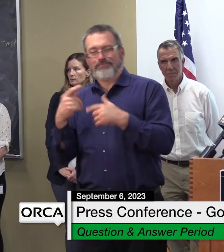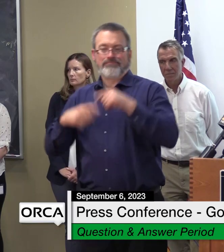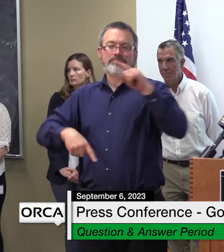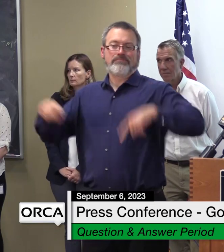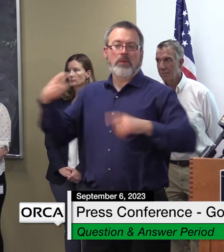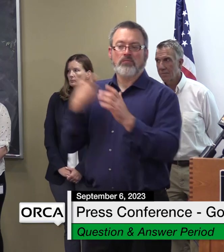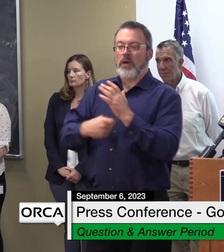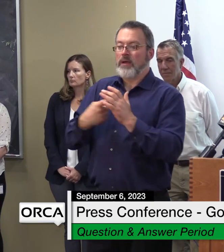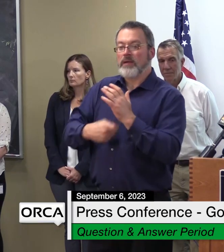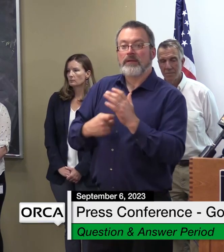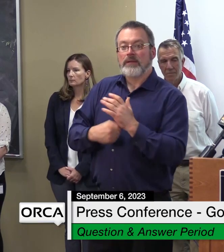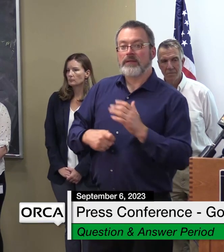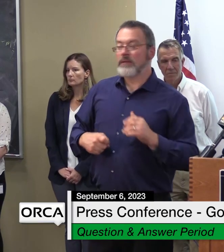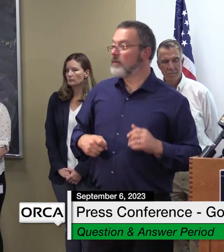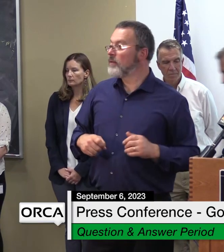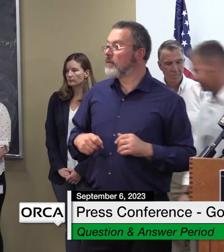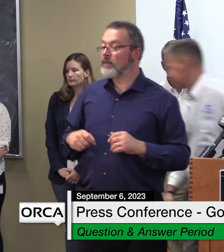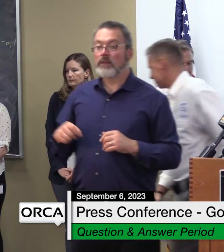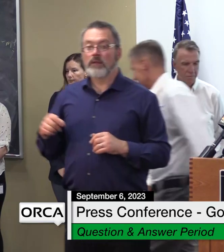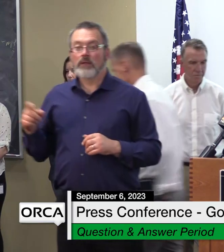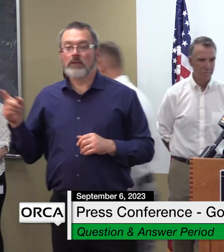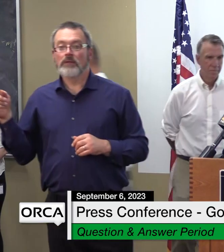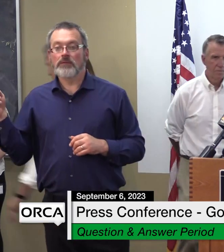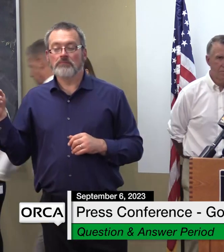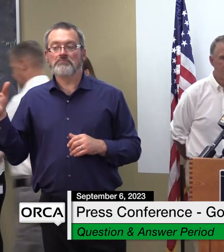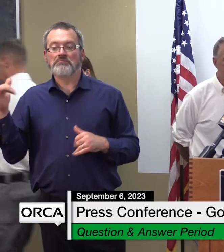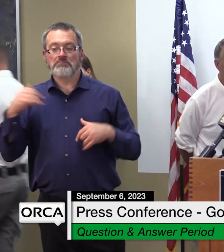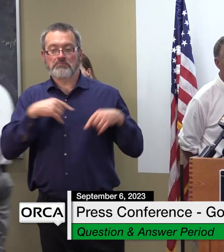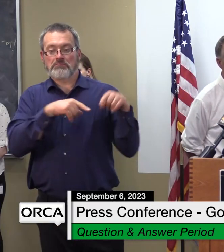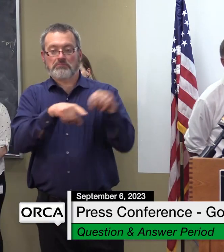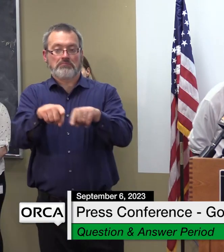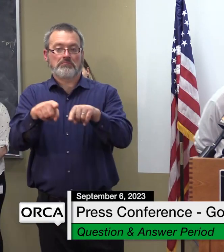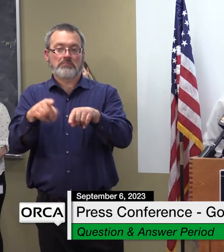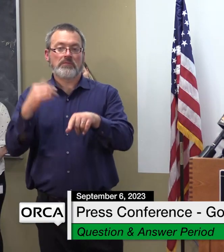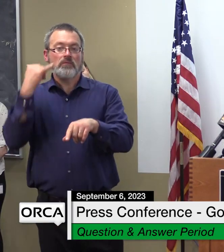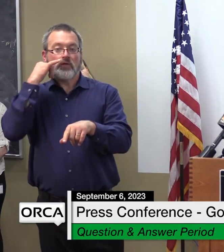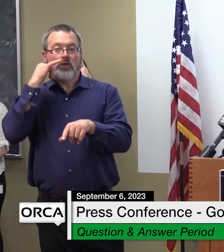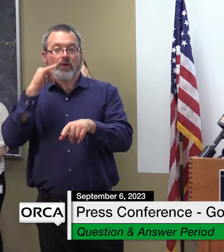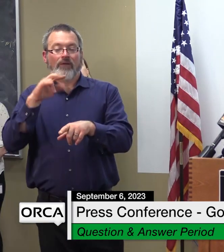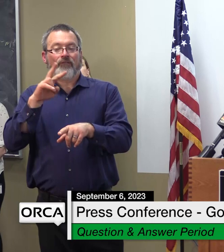Thank you. A few on the phones we'll go to. We'll start with Fred, BT Digger.